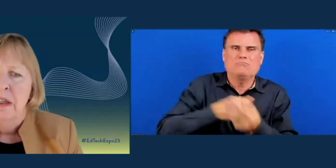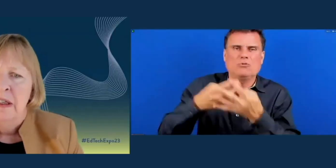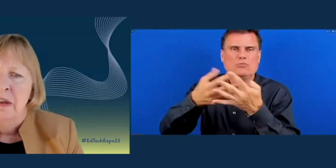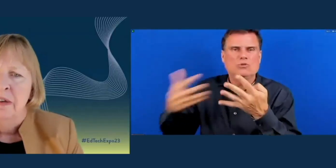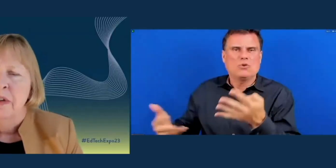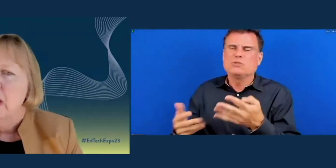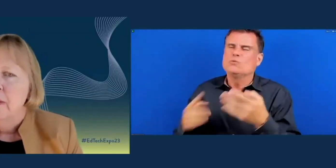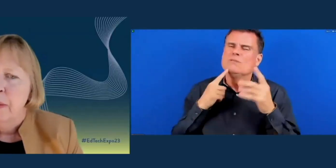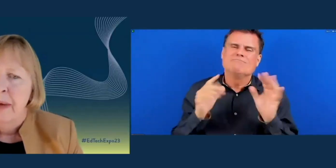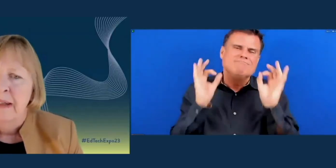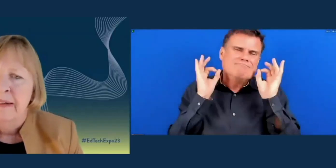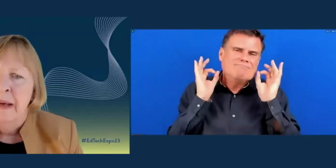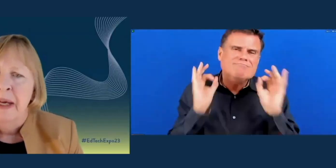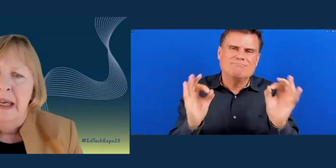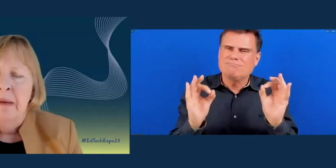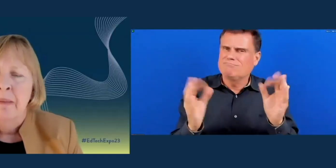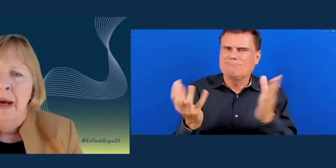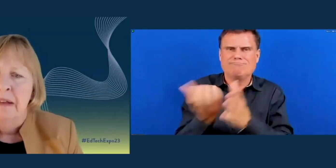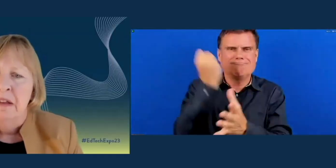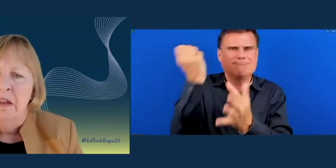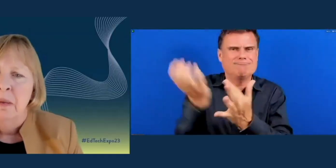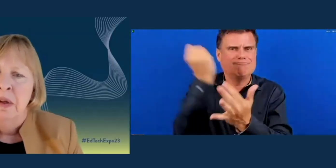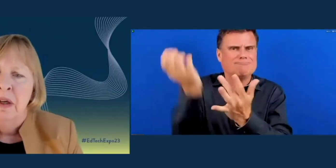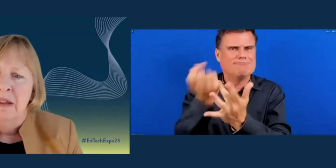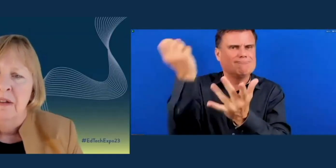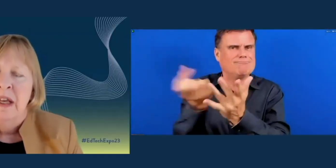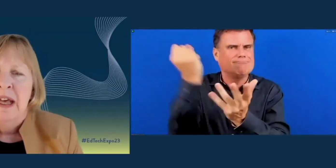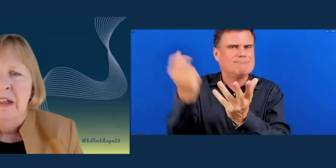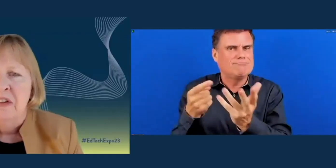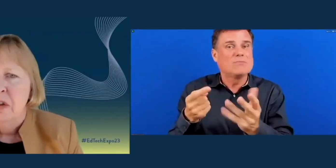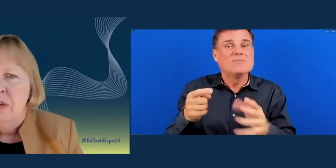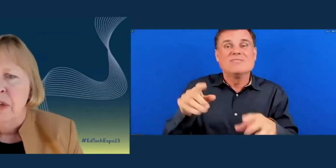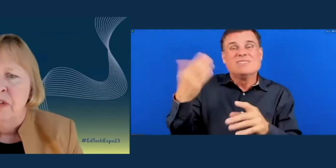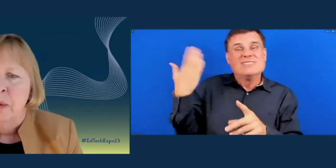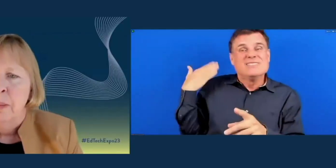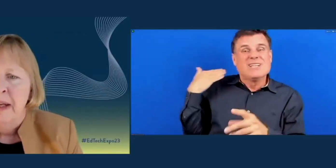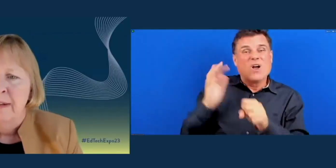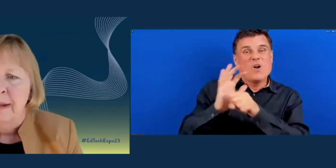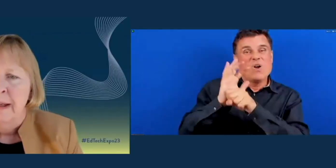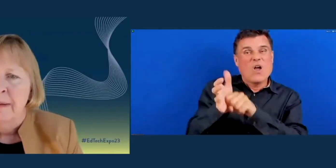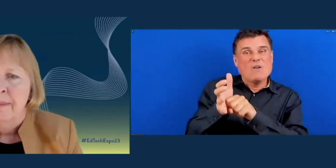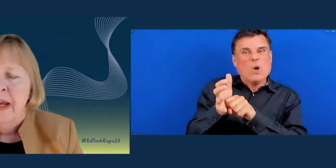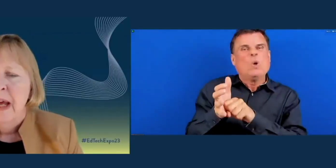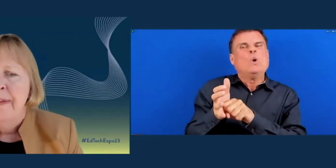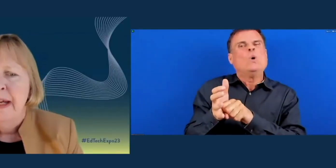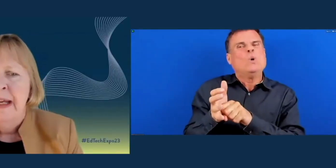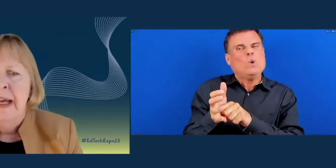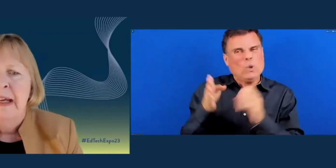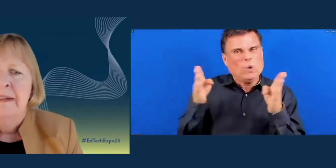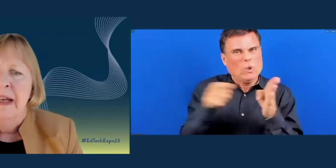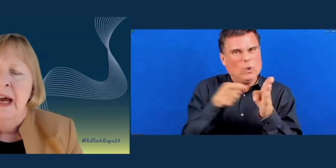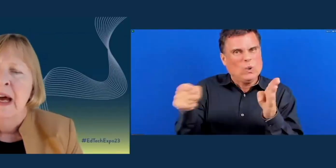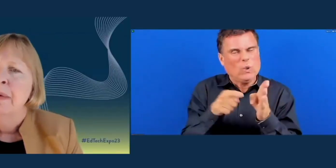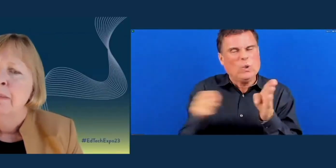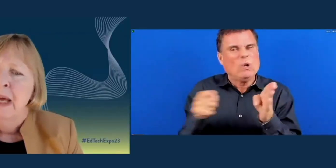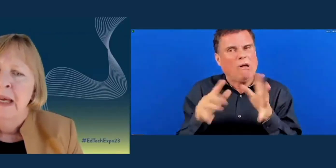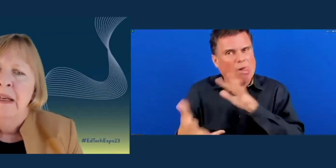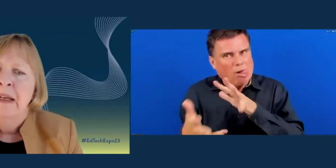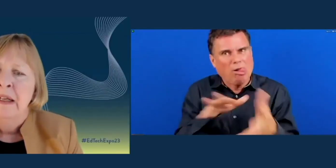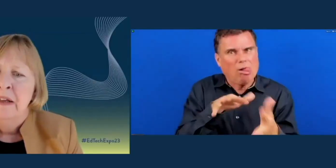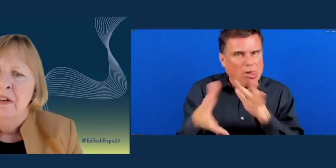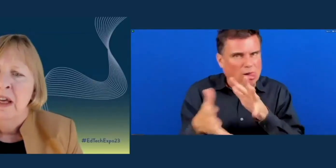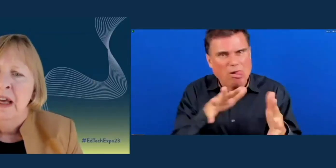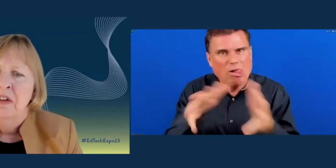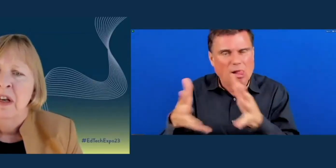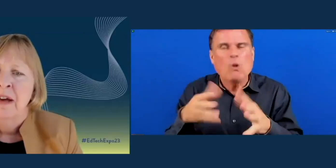difficult years of the pandemic impacted communities and children tremendously, and that gains that had been made